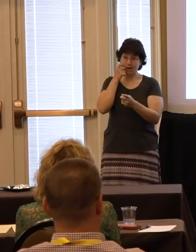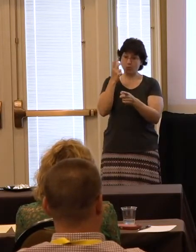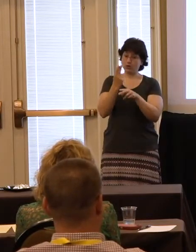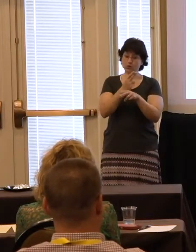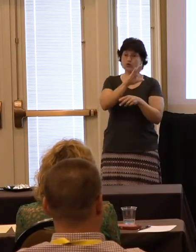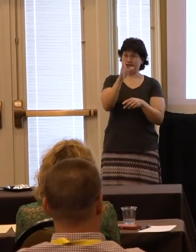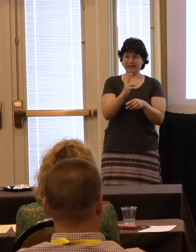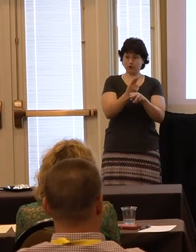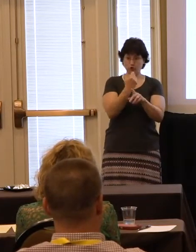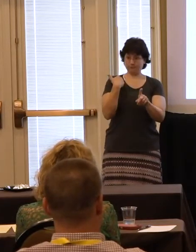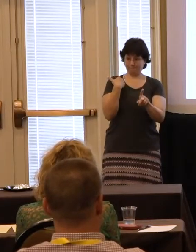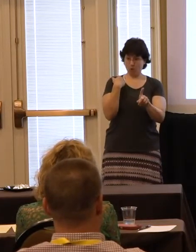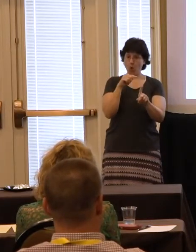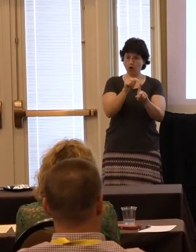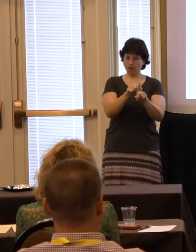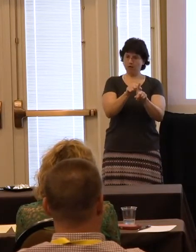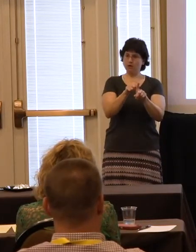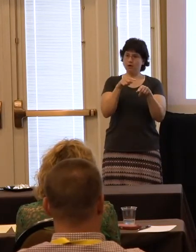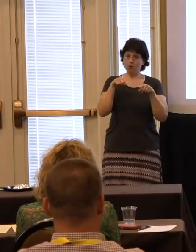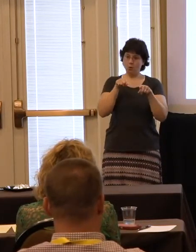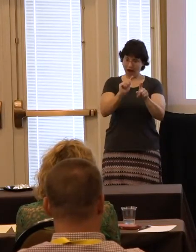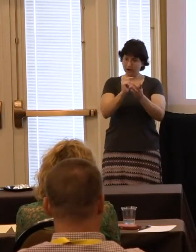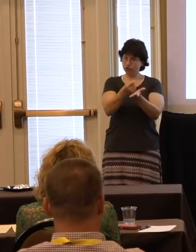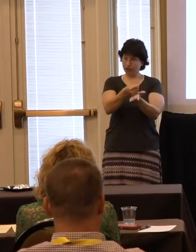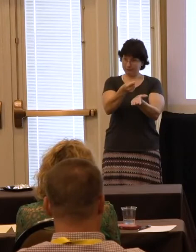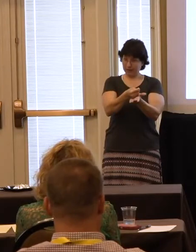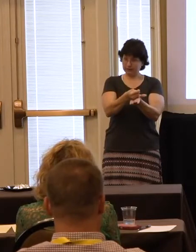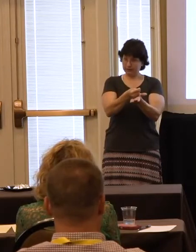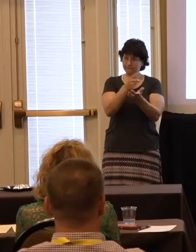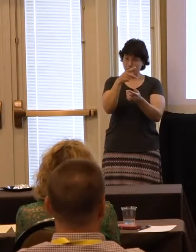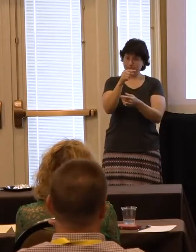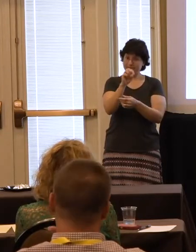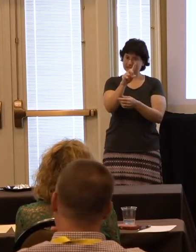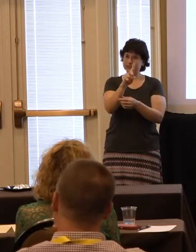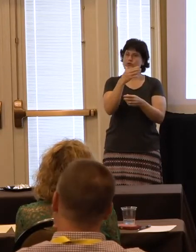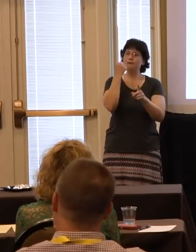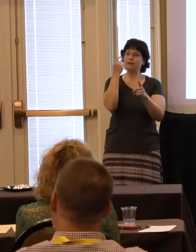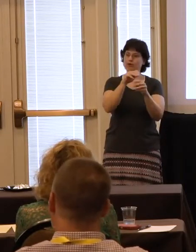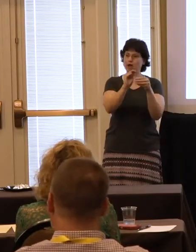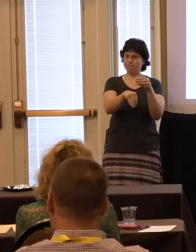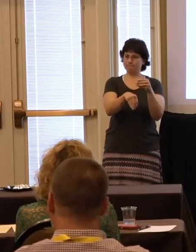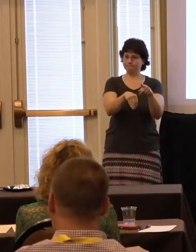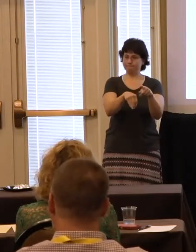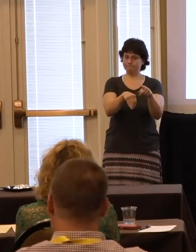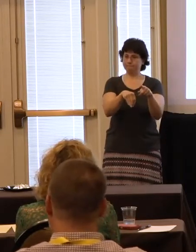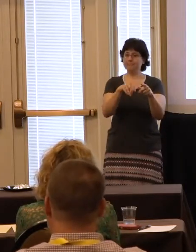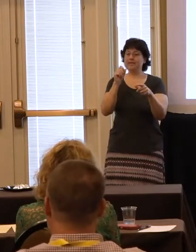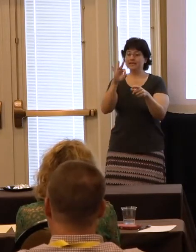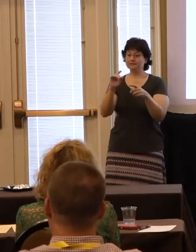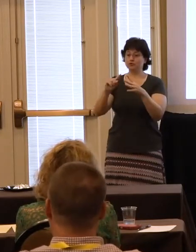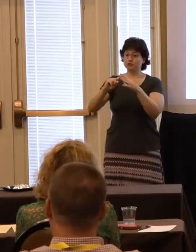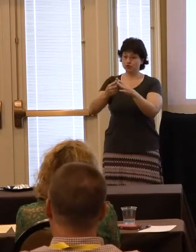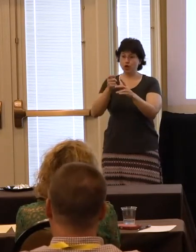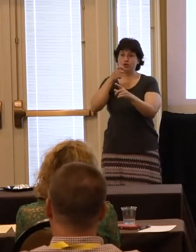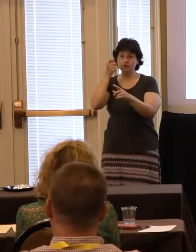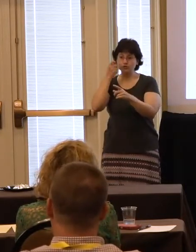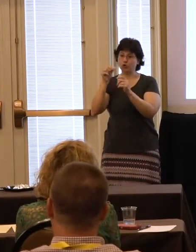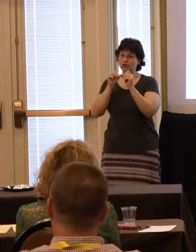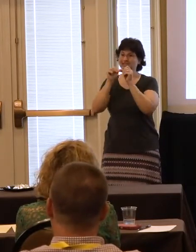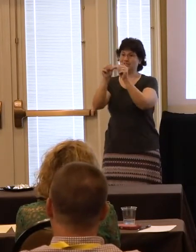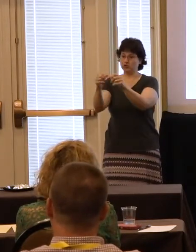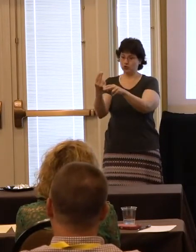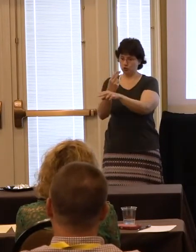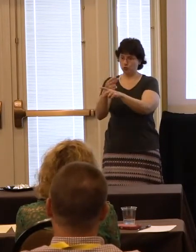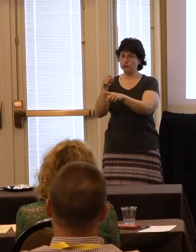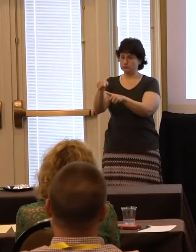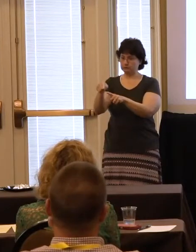or never used marijuana while you were getting treatment for PTSD, you had better outcomes. If you started using marijuana or you continued using